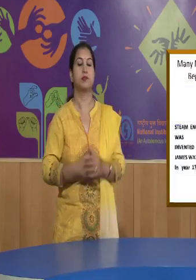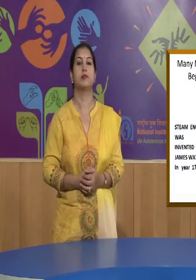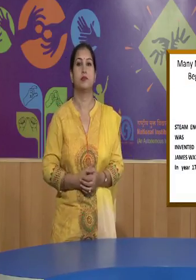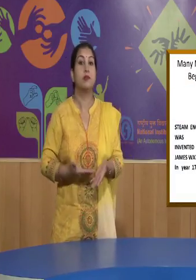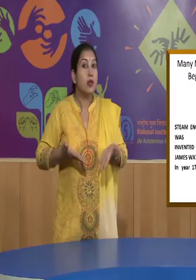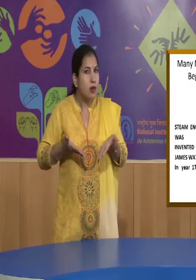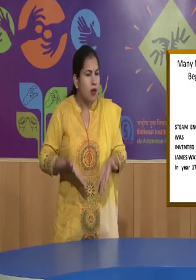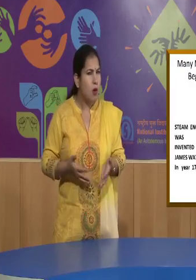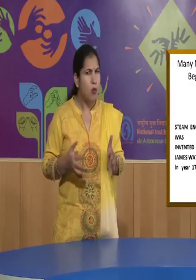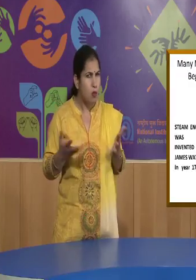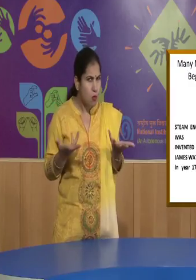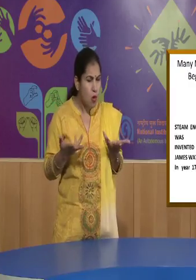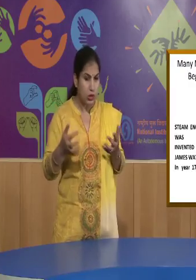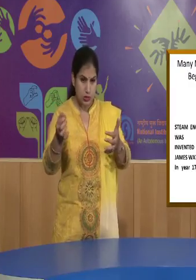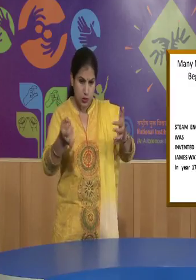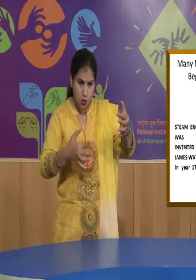Now, what were these inventions?